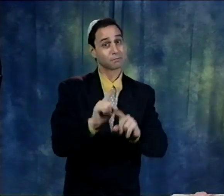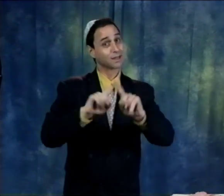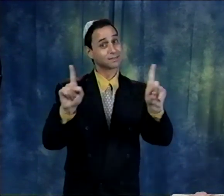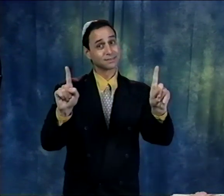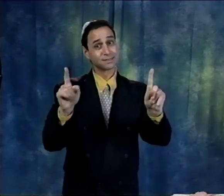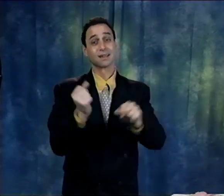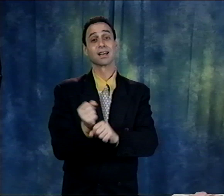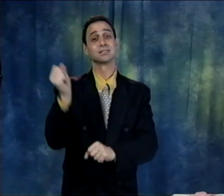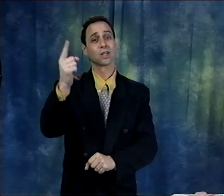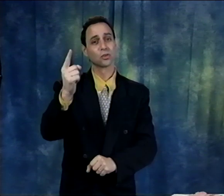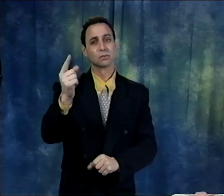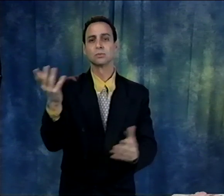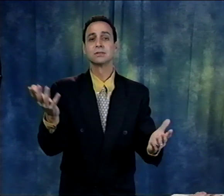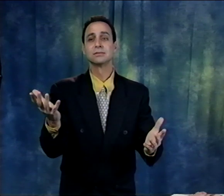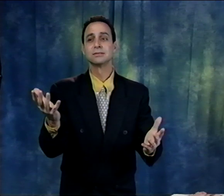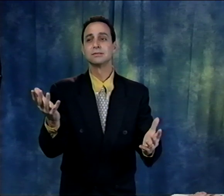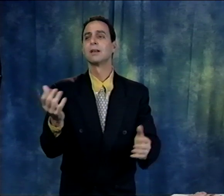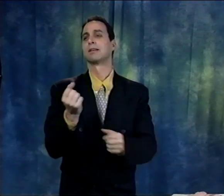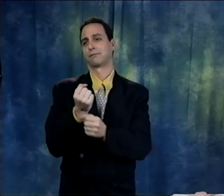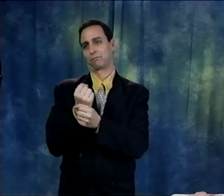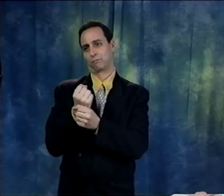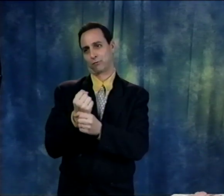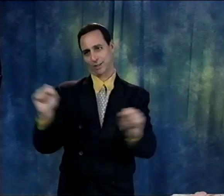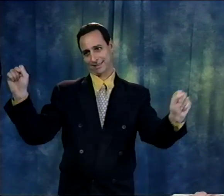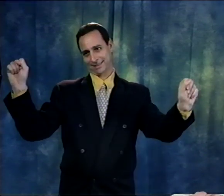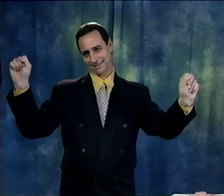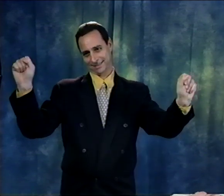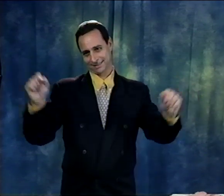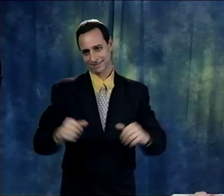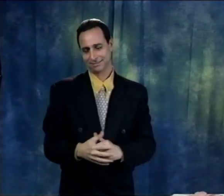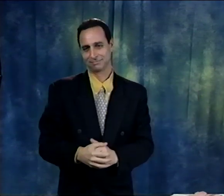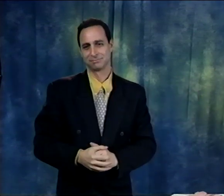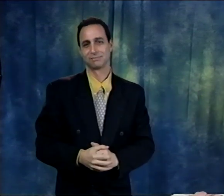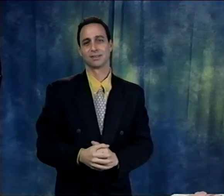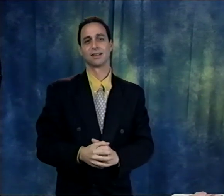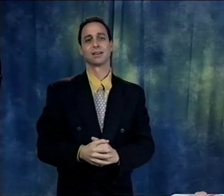slaves, but next year we'll be free.